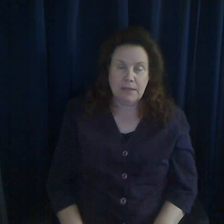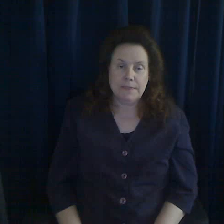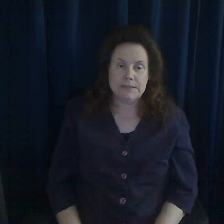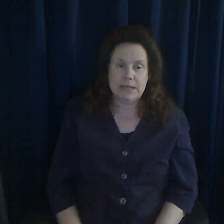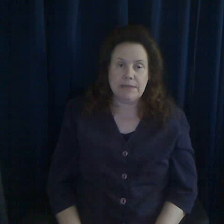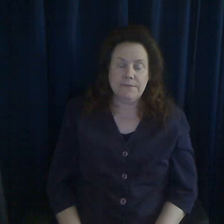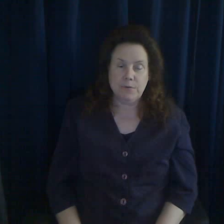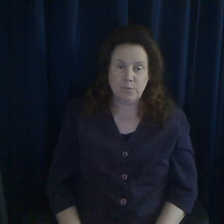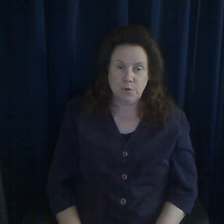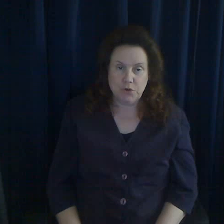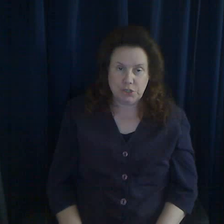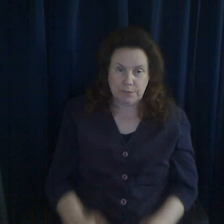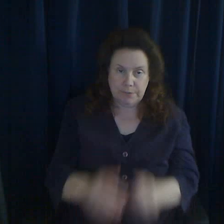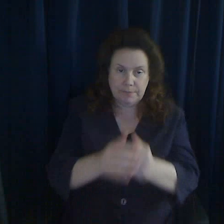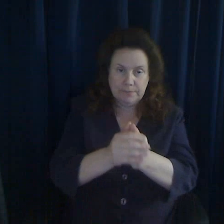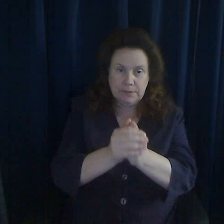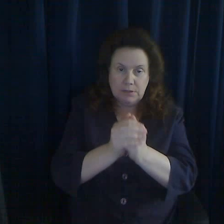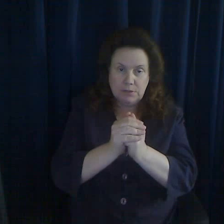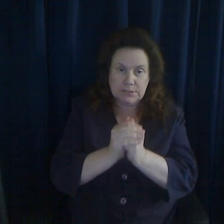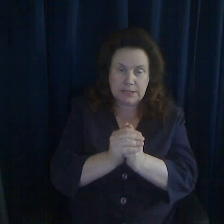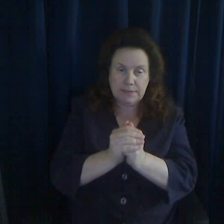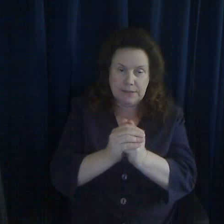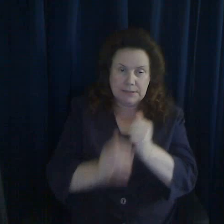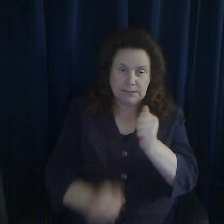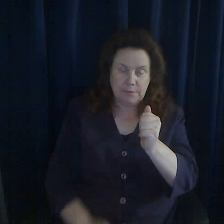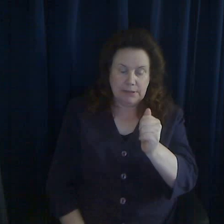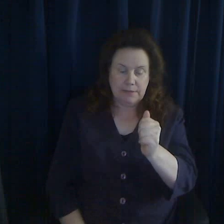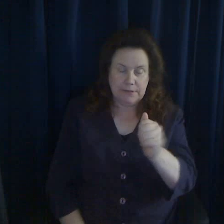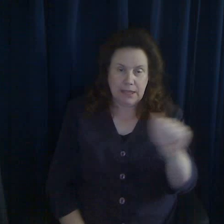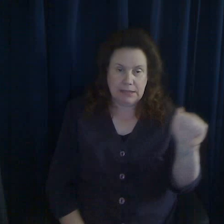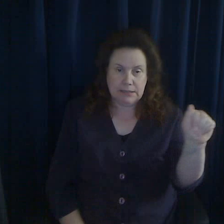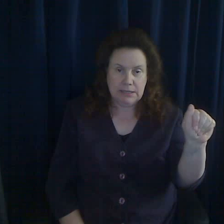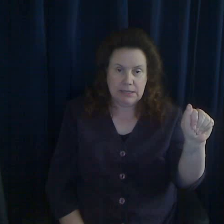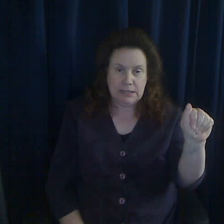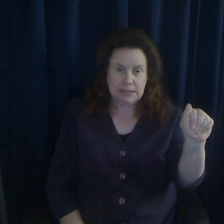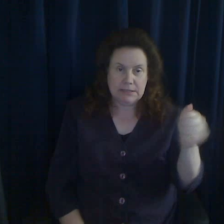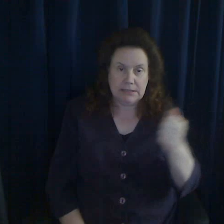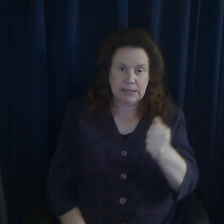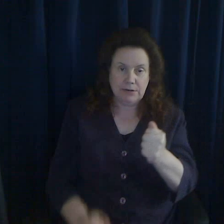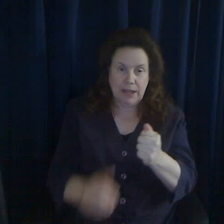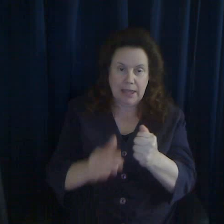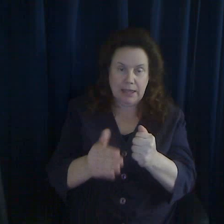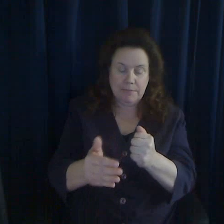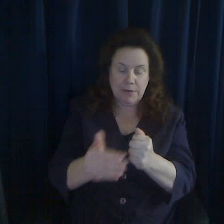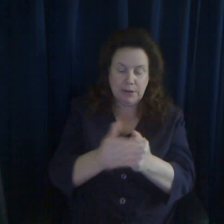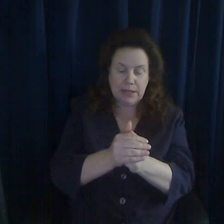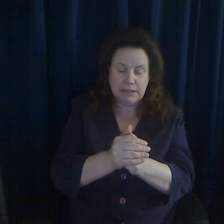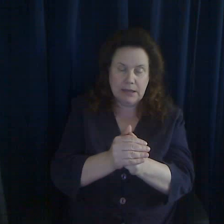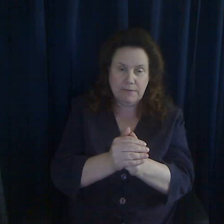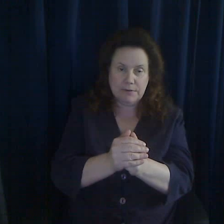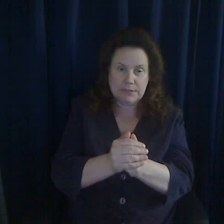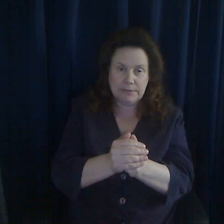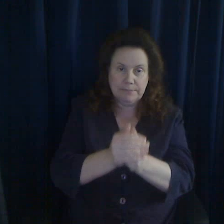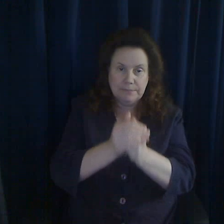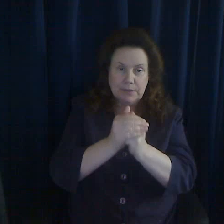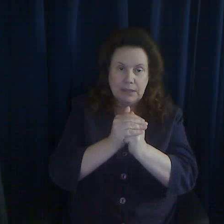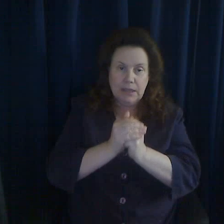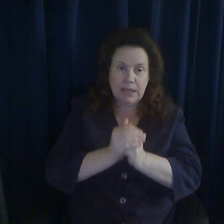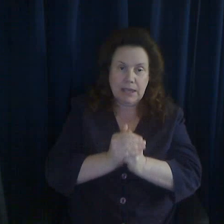The sign for worship looks like this. So my left hand is a letter A, my right hand covers it. And